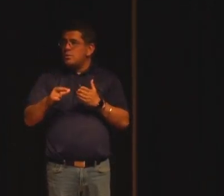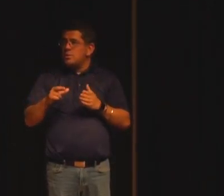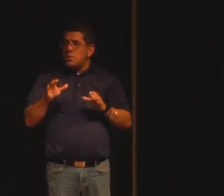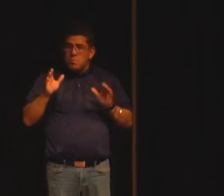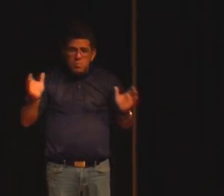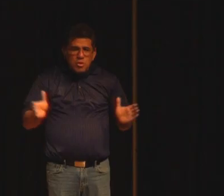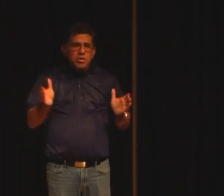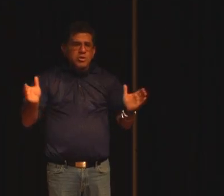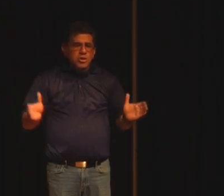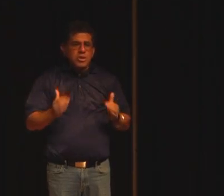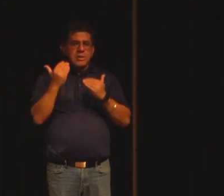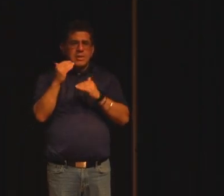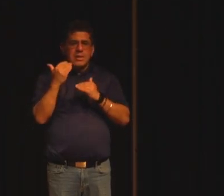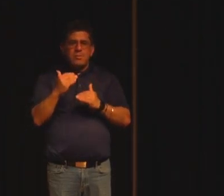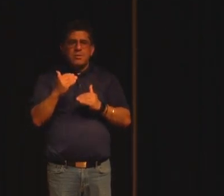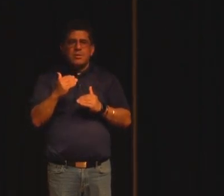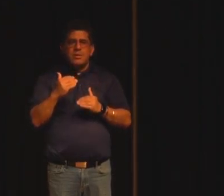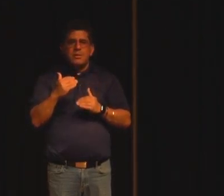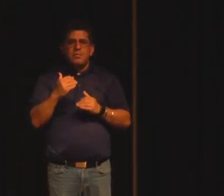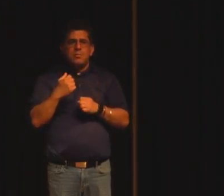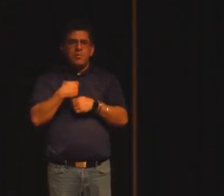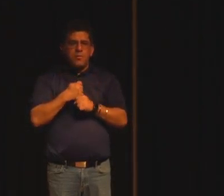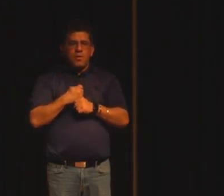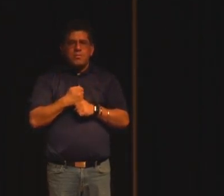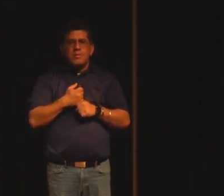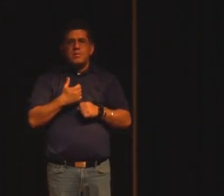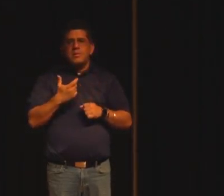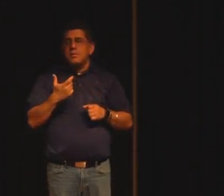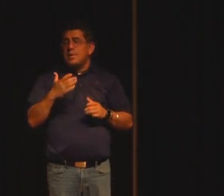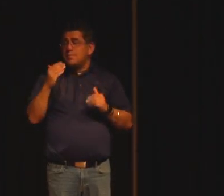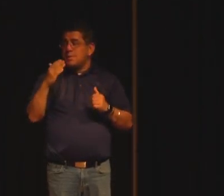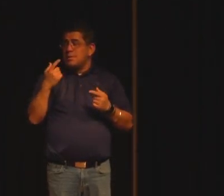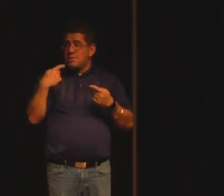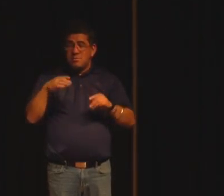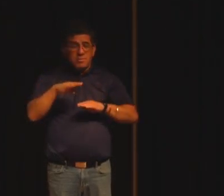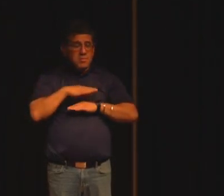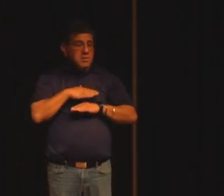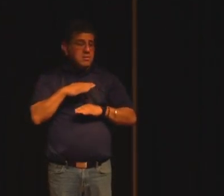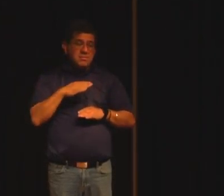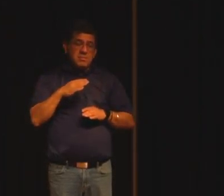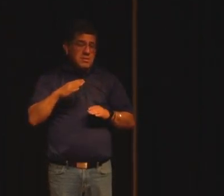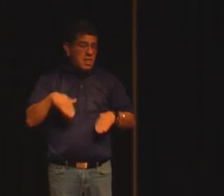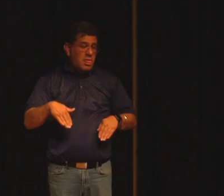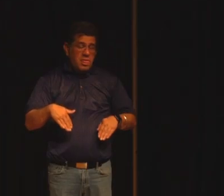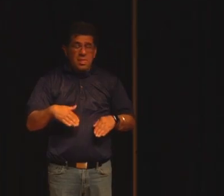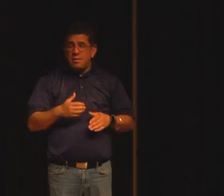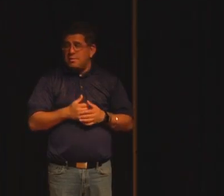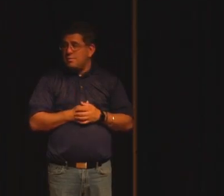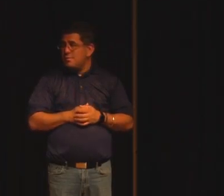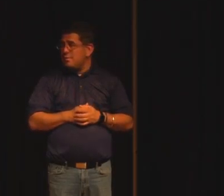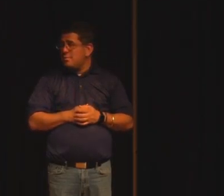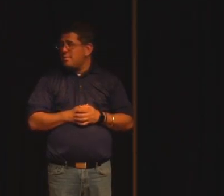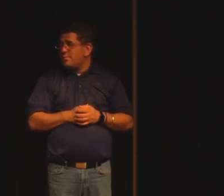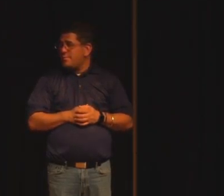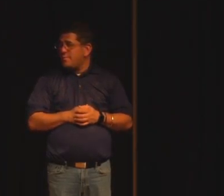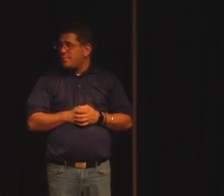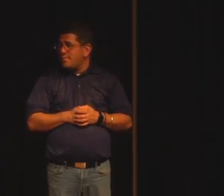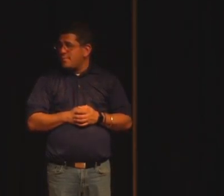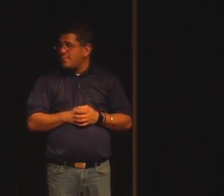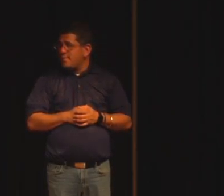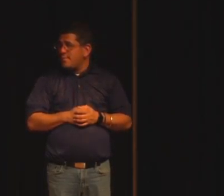pushing the limits of performance so that those expectations can be met, but we're a ways away right now. And